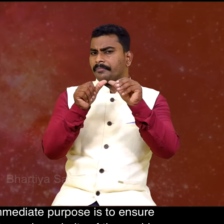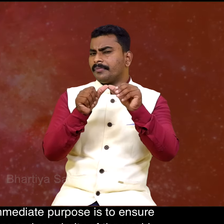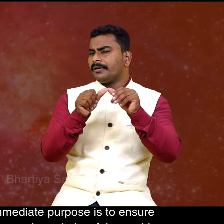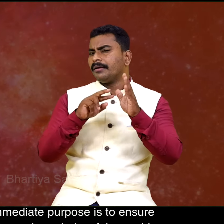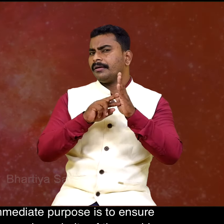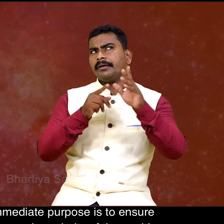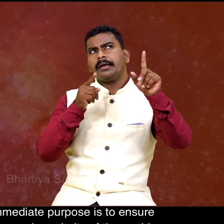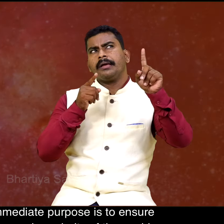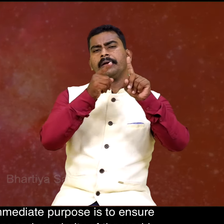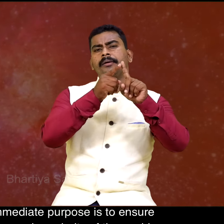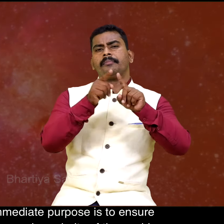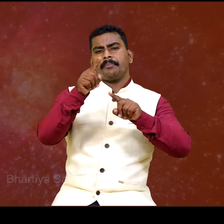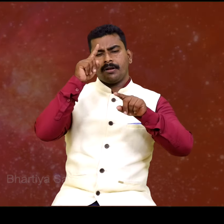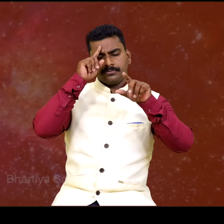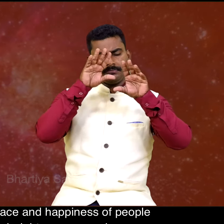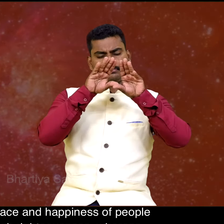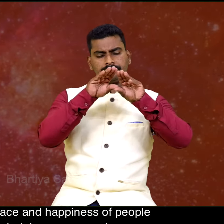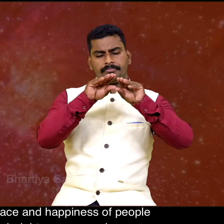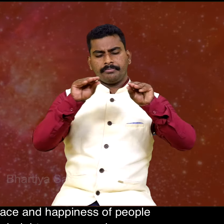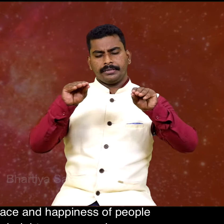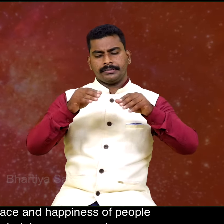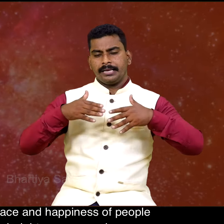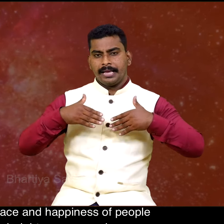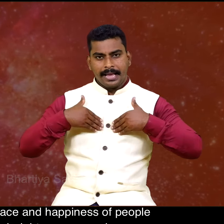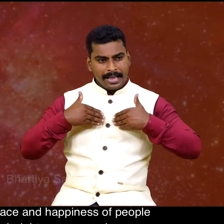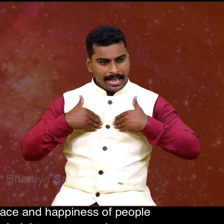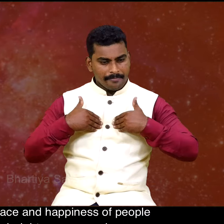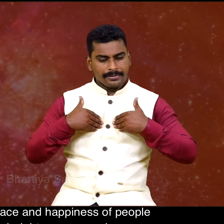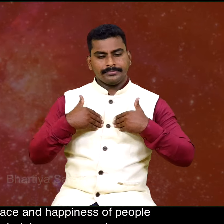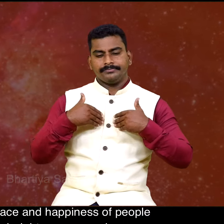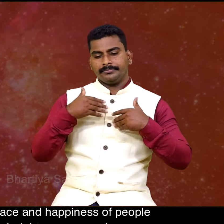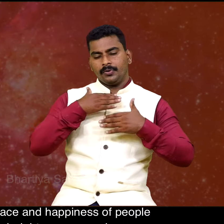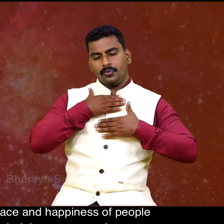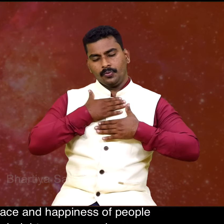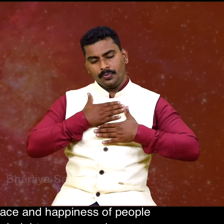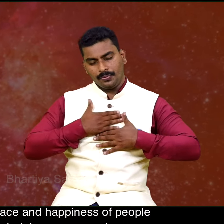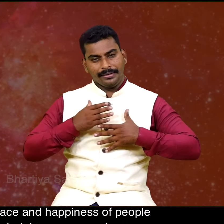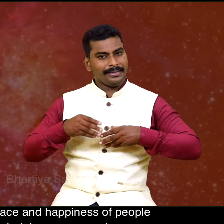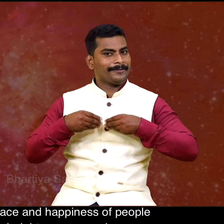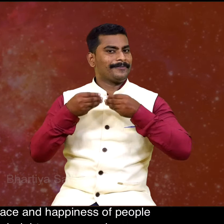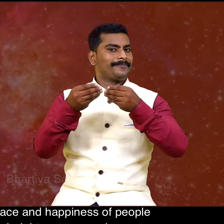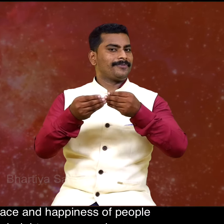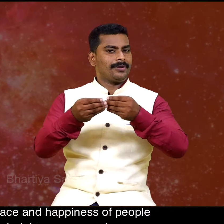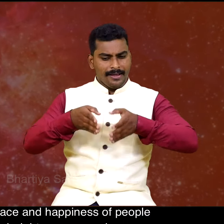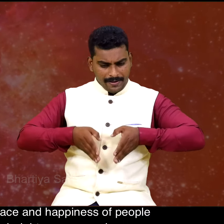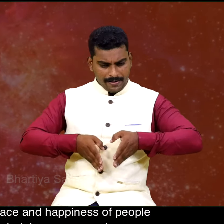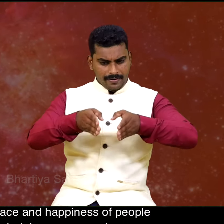and peace and happiness of people through righteousness, whereas their